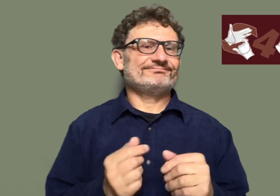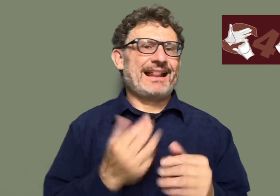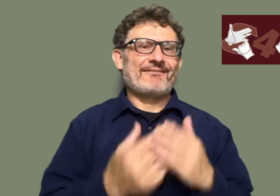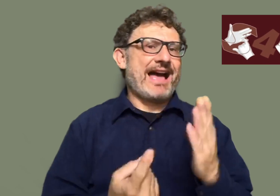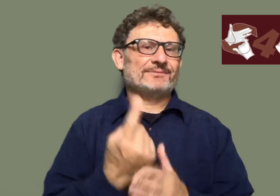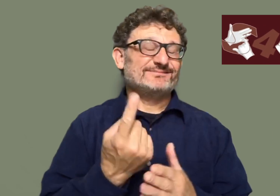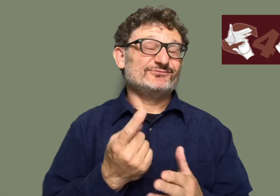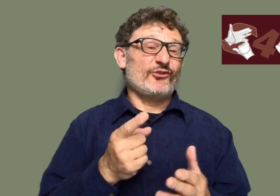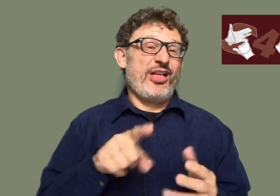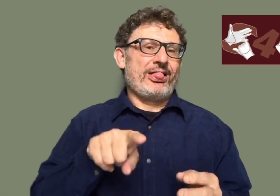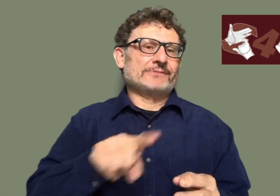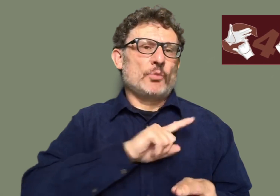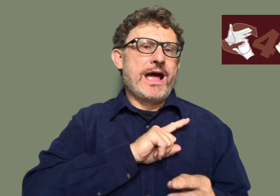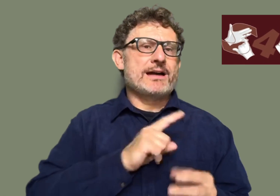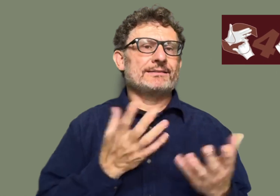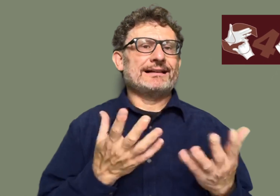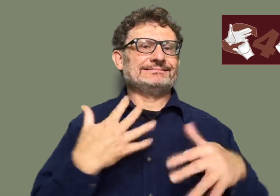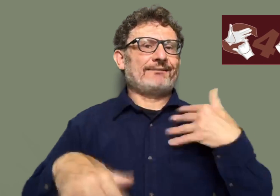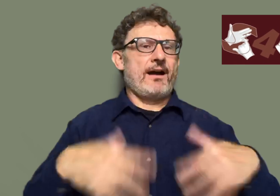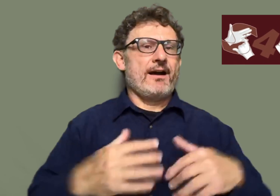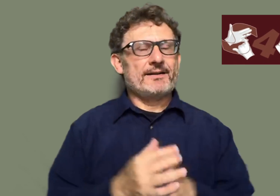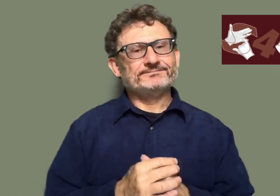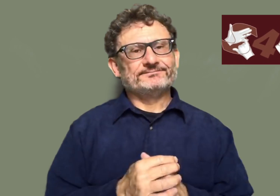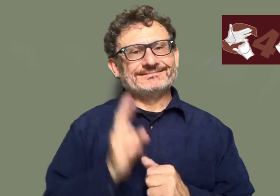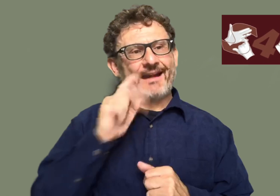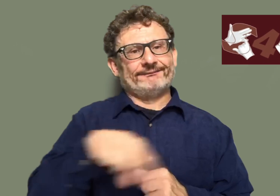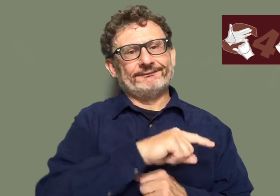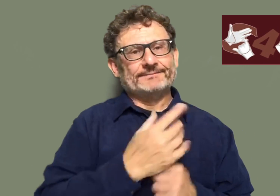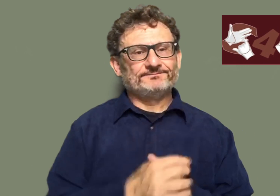between that and what people are learning through sign language. But without that, deaf people suffer.